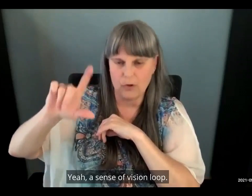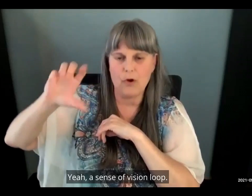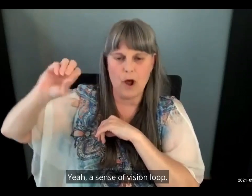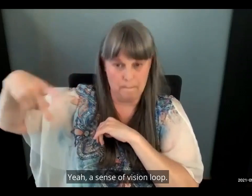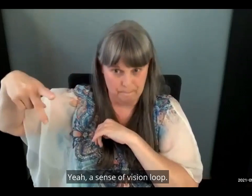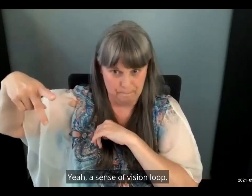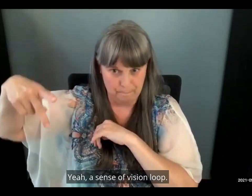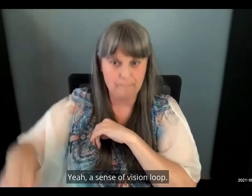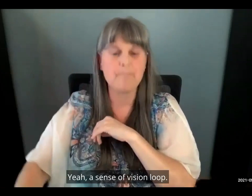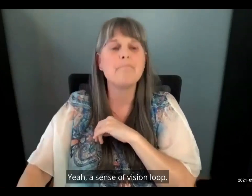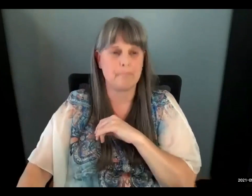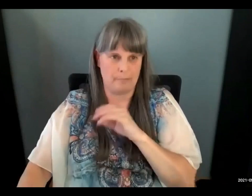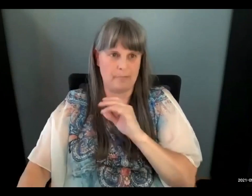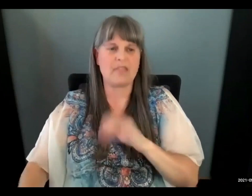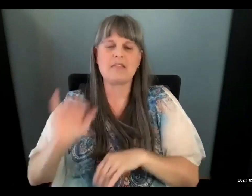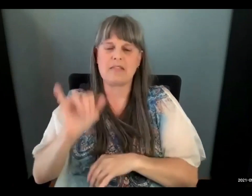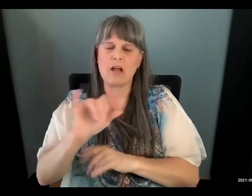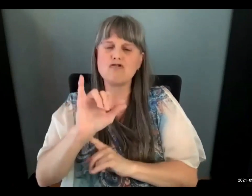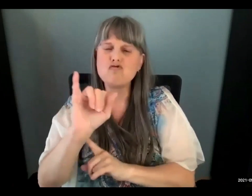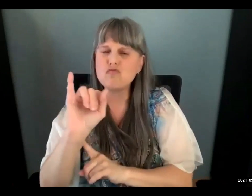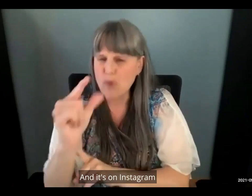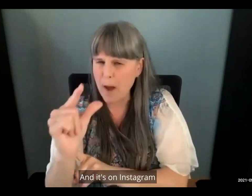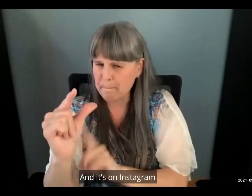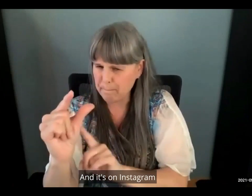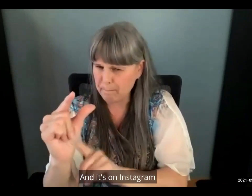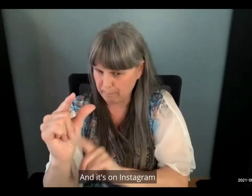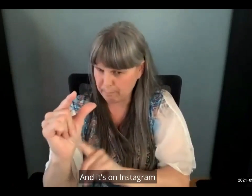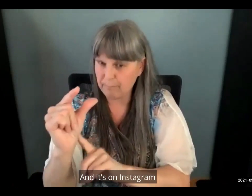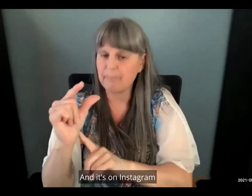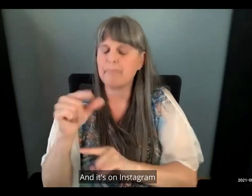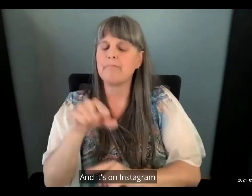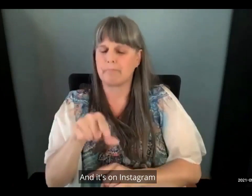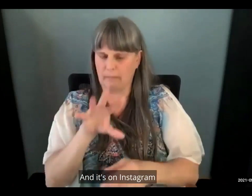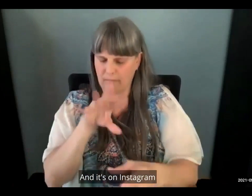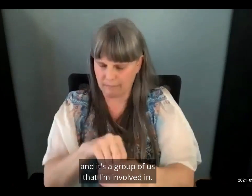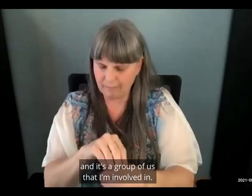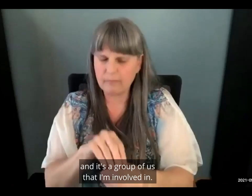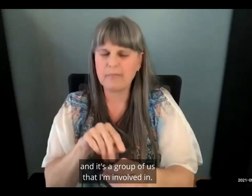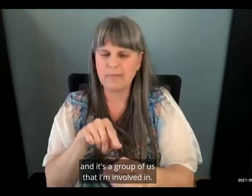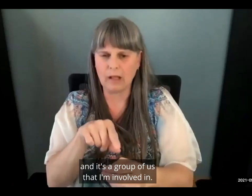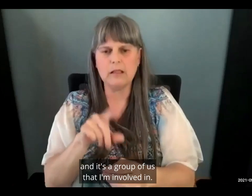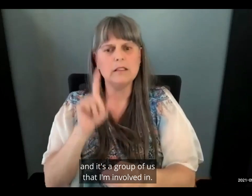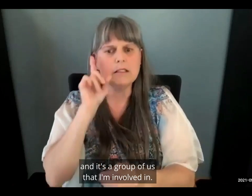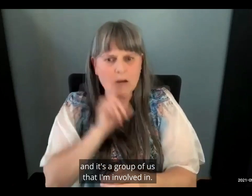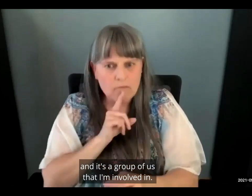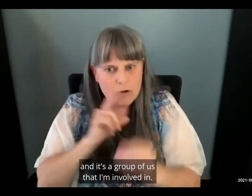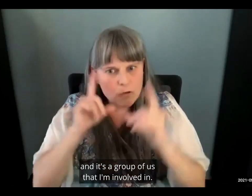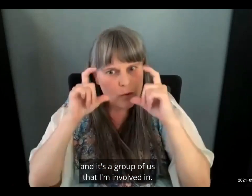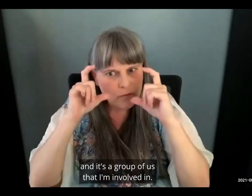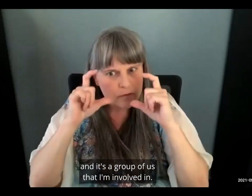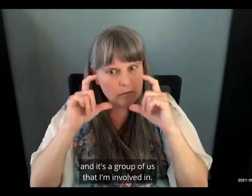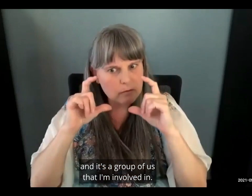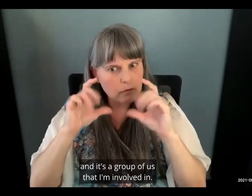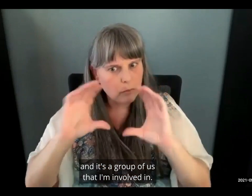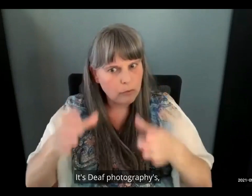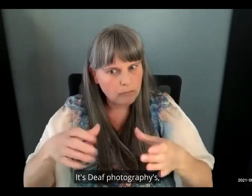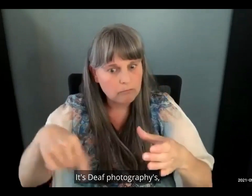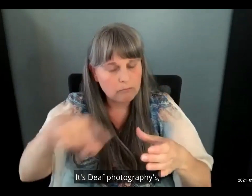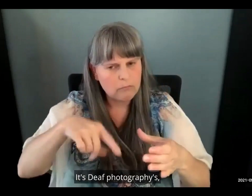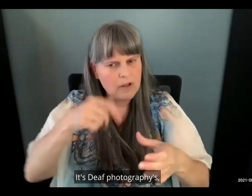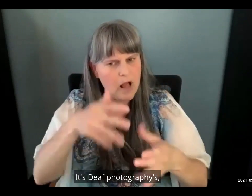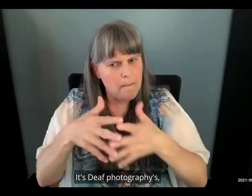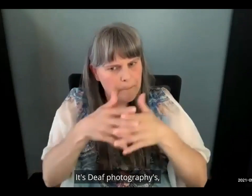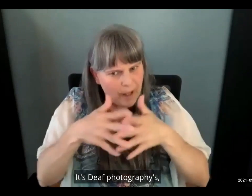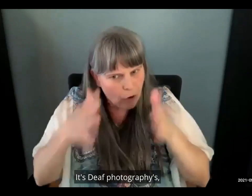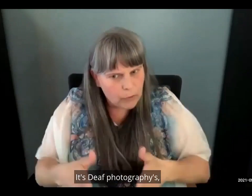Yes, a sense of vision loop. And it's on Instagram, and it's a group of us that I'm involved in. It's